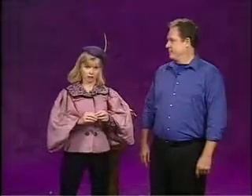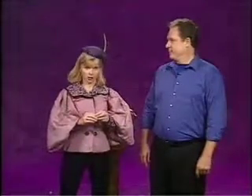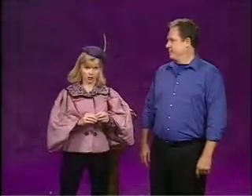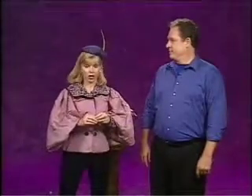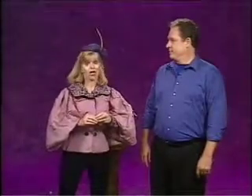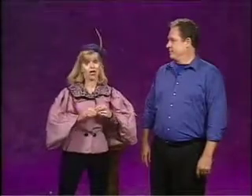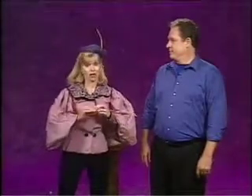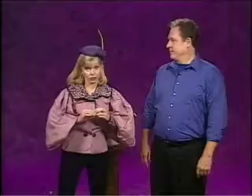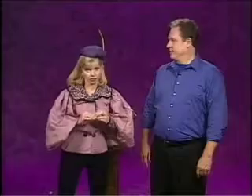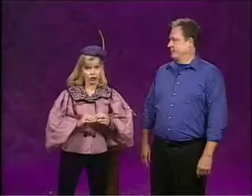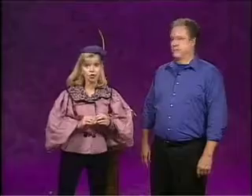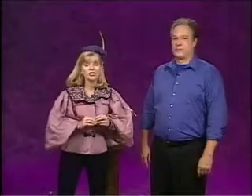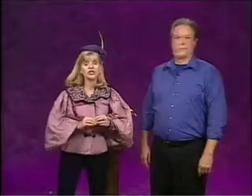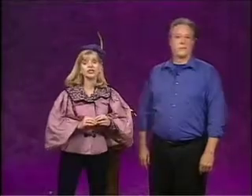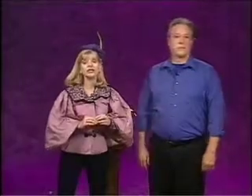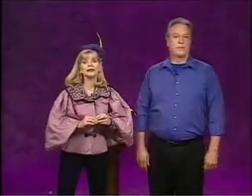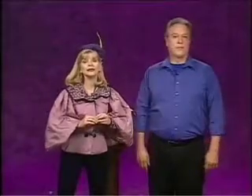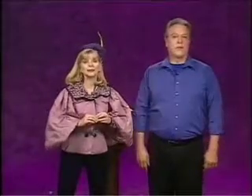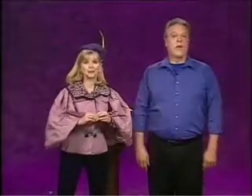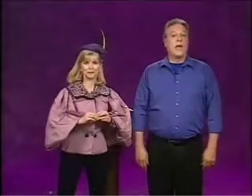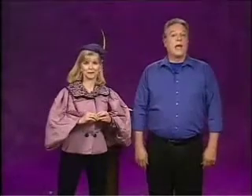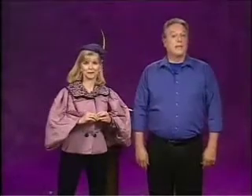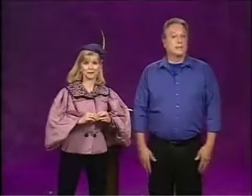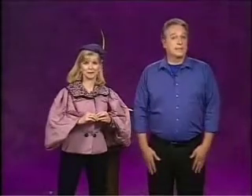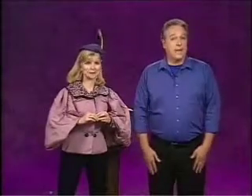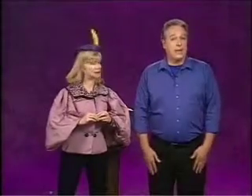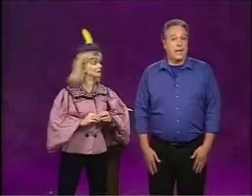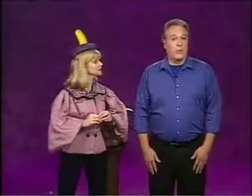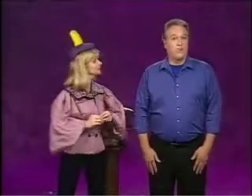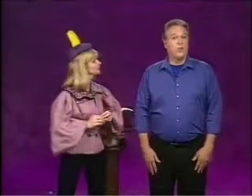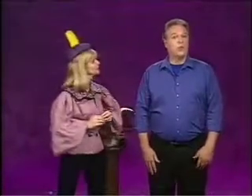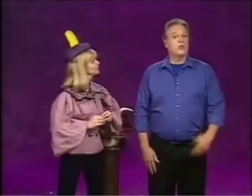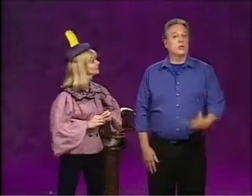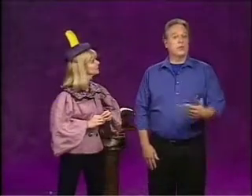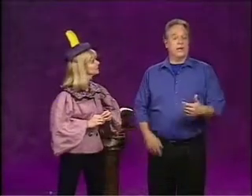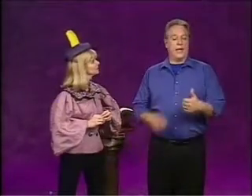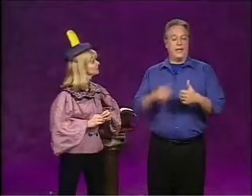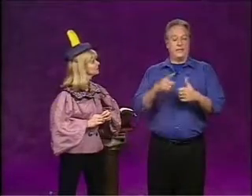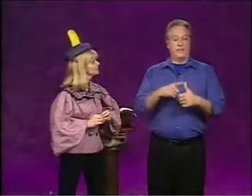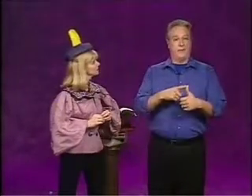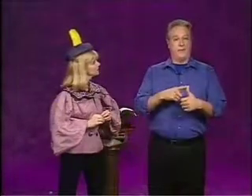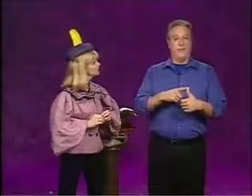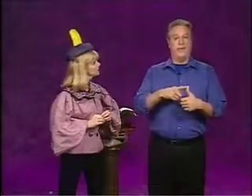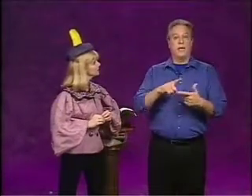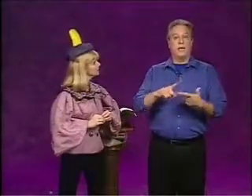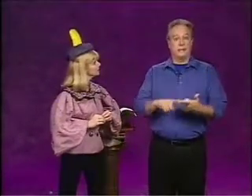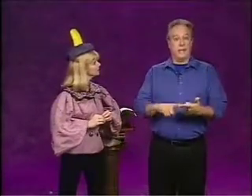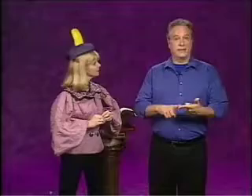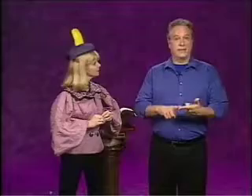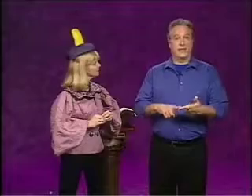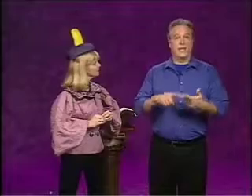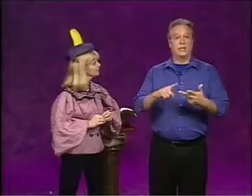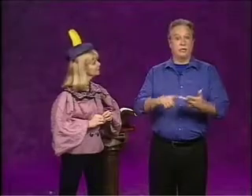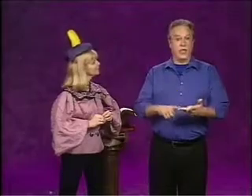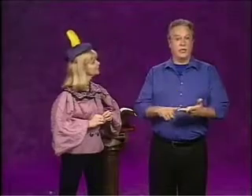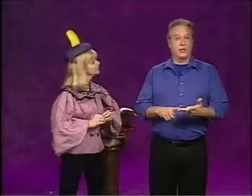endlessly, continuously. In sign language, you'll communicate the speed, intensity, and duration